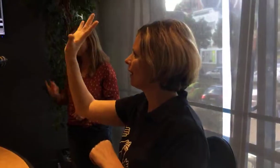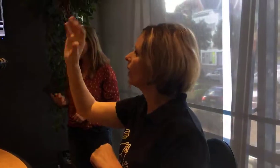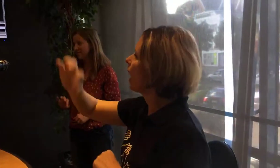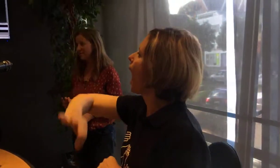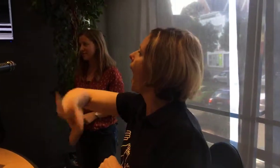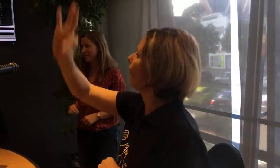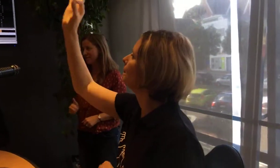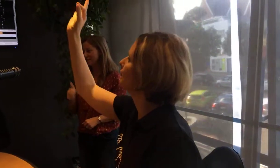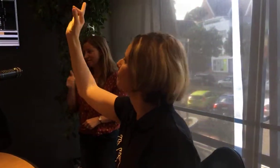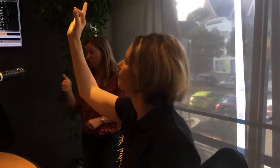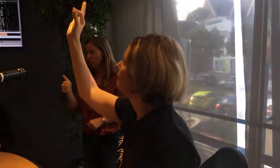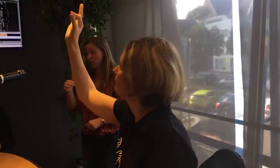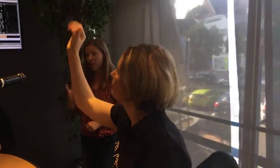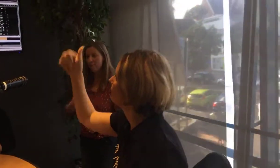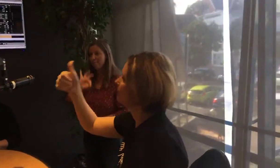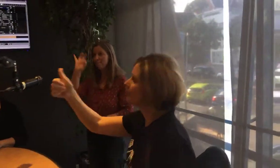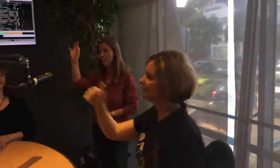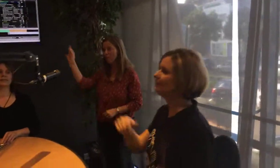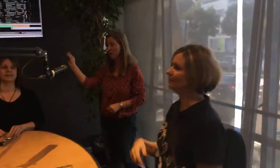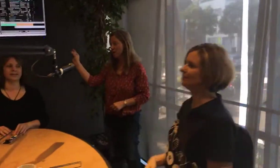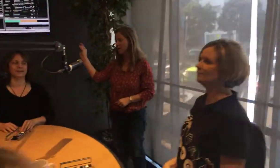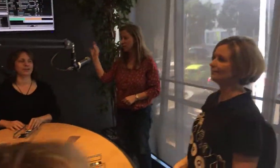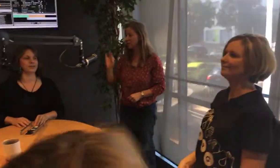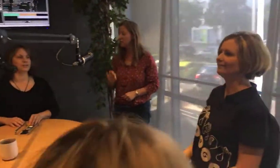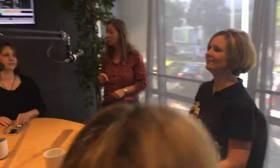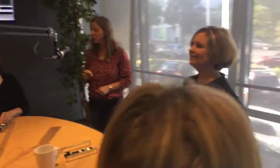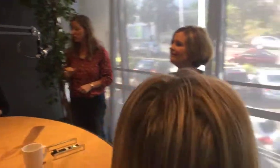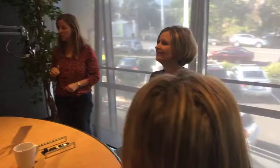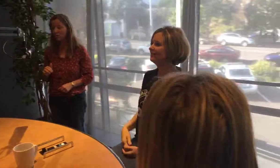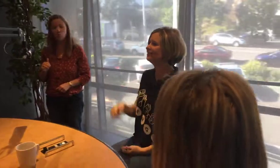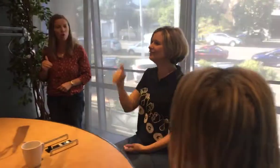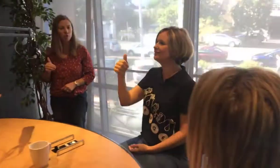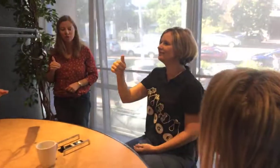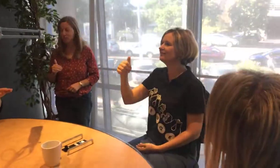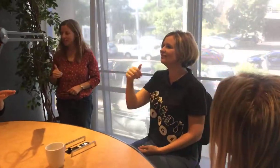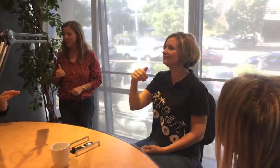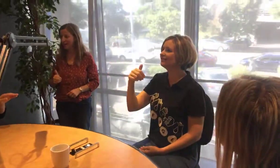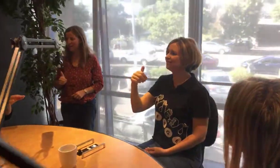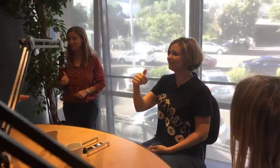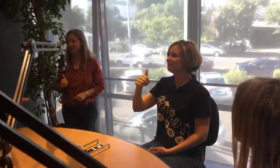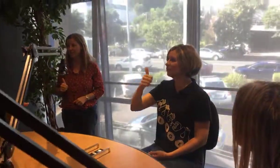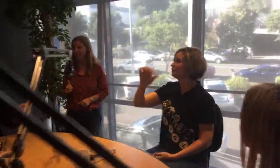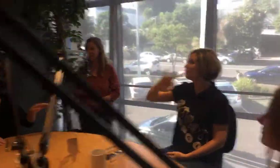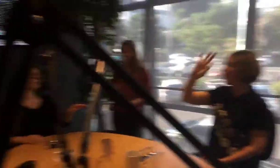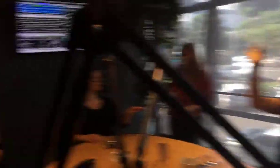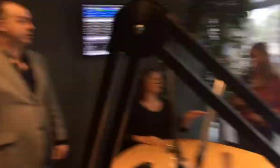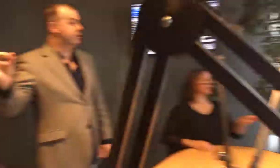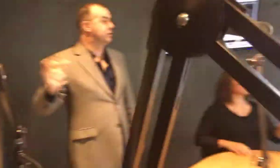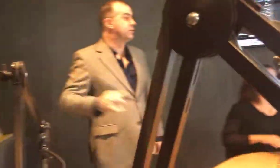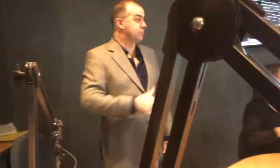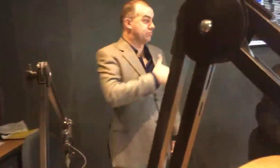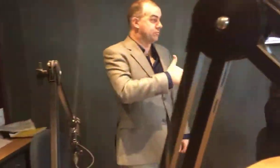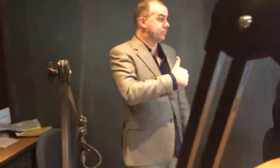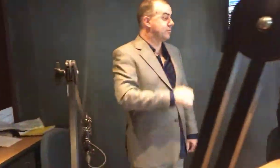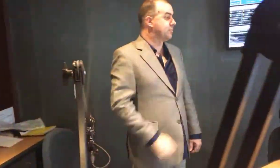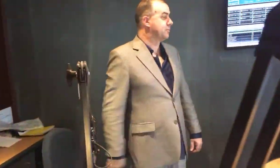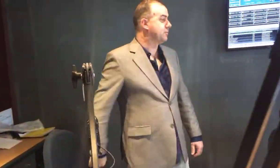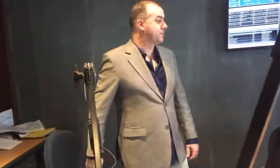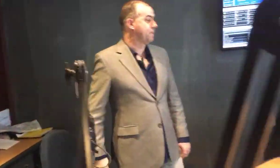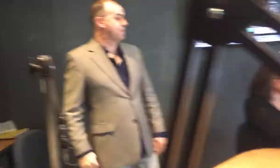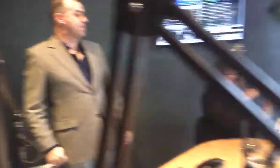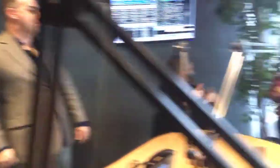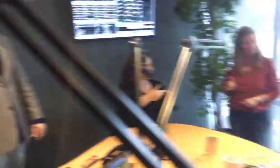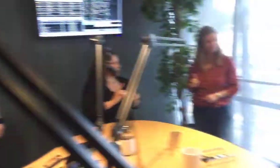rising, remember? Sun rising, so coming up in the morning. There you go. So what would good night be then?